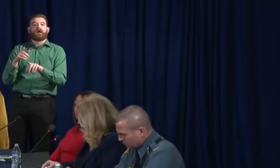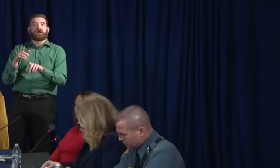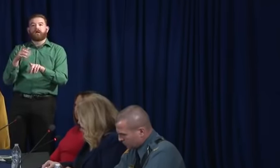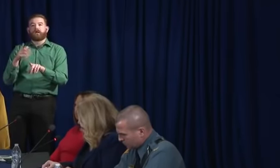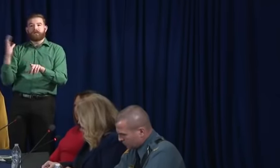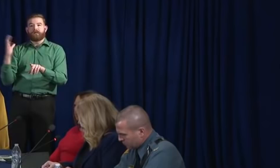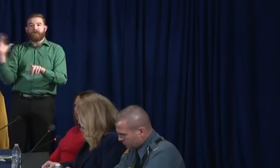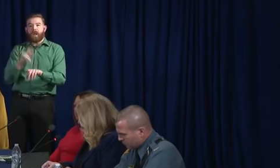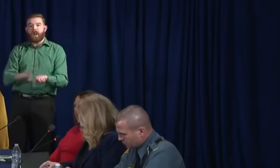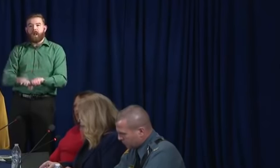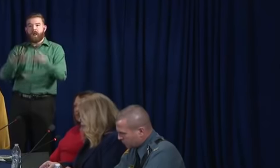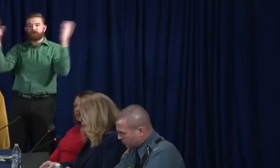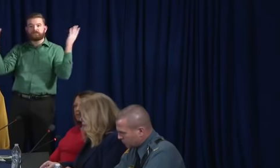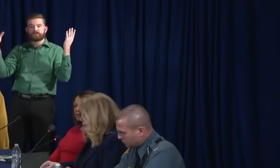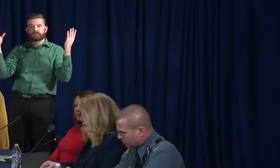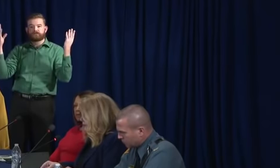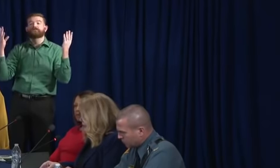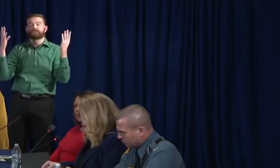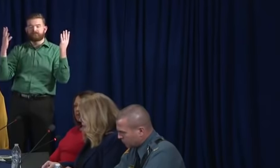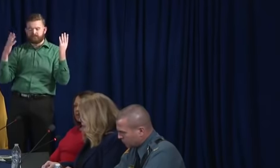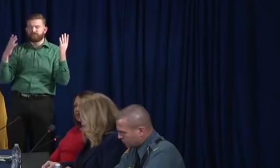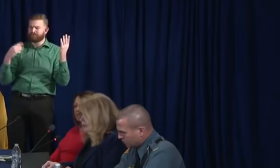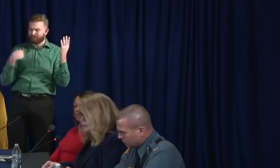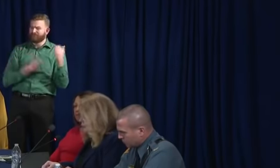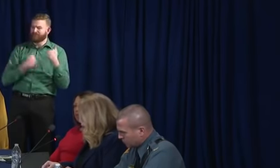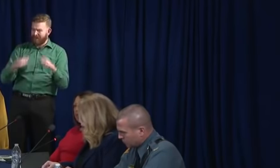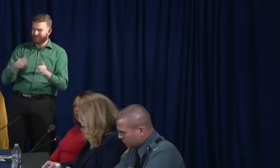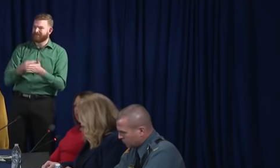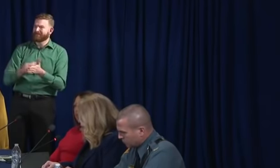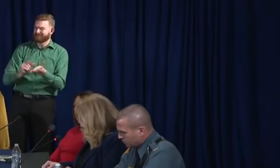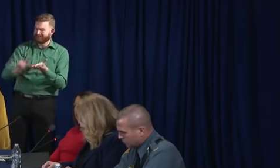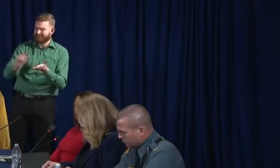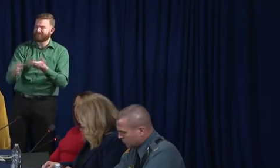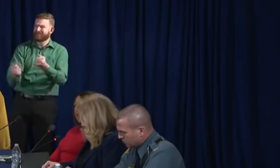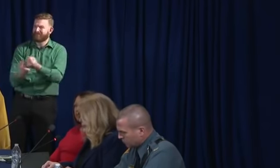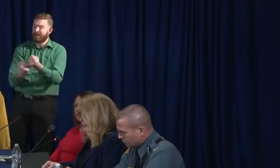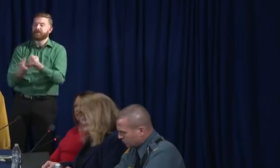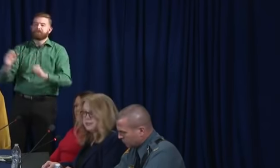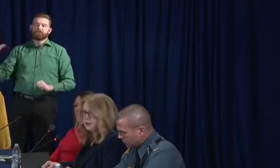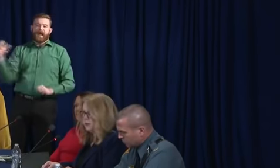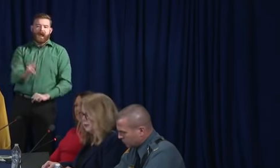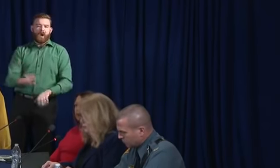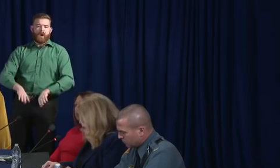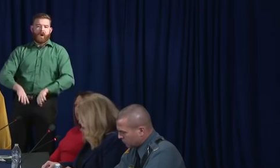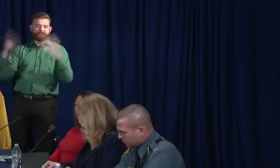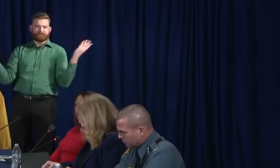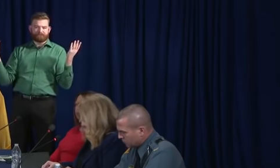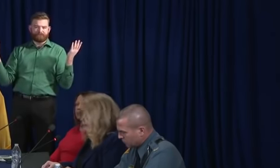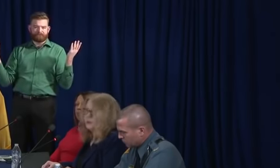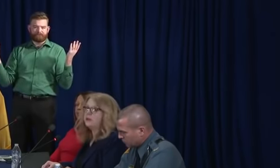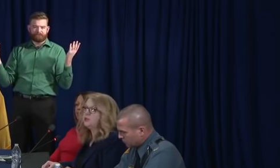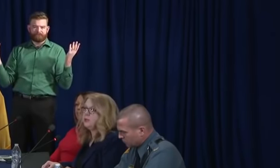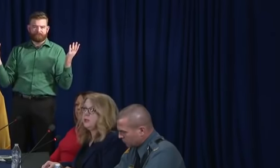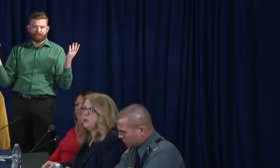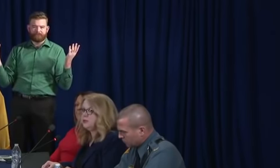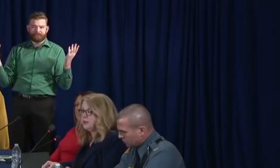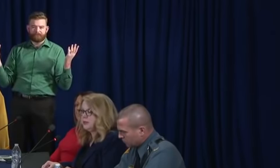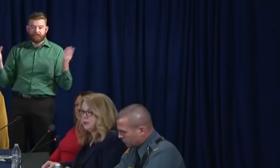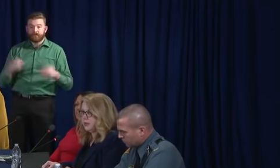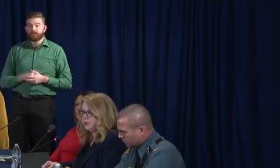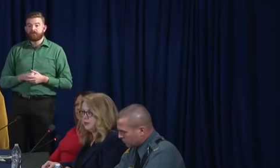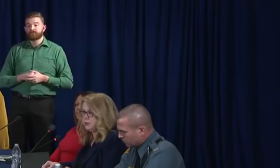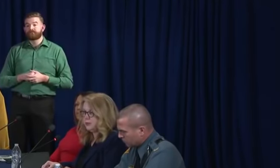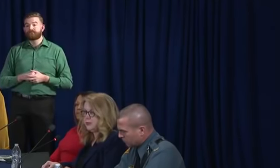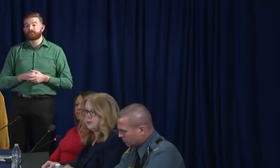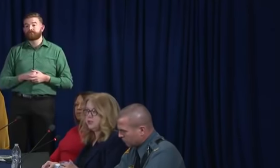available. We're creating flexibility in our subsidy program rules so that it's easier for eligible parents and parents who might newly